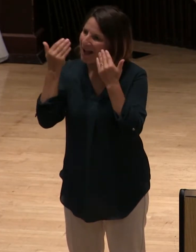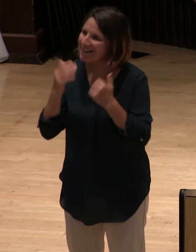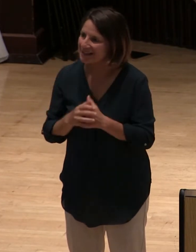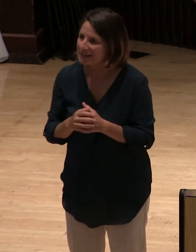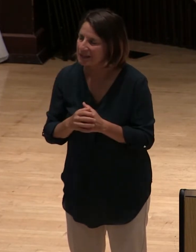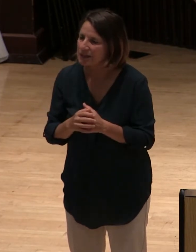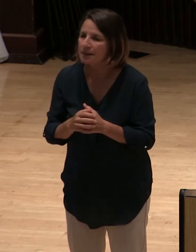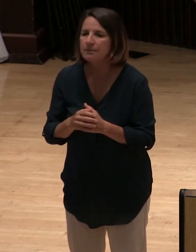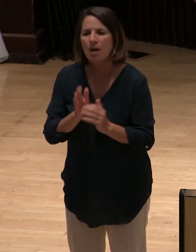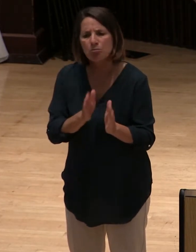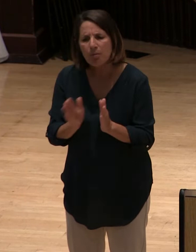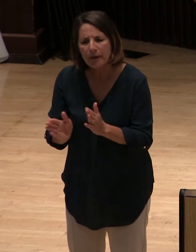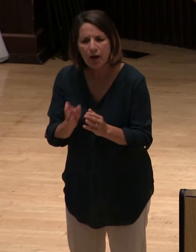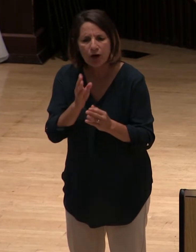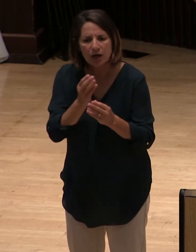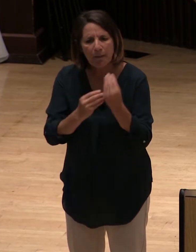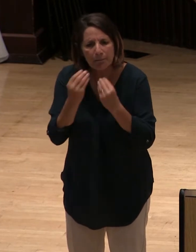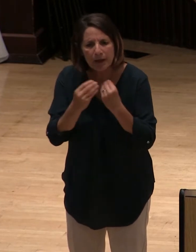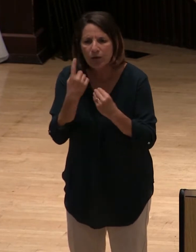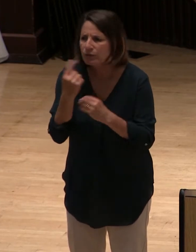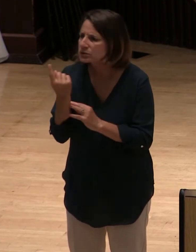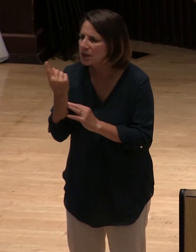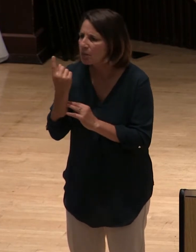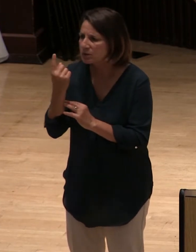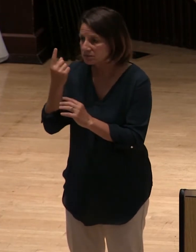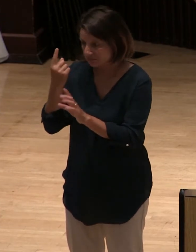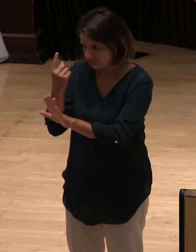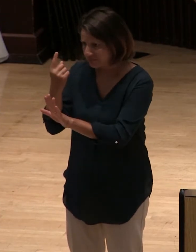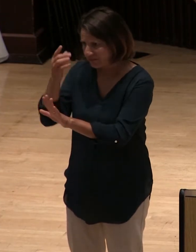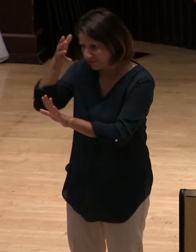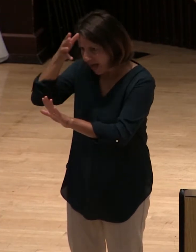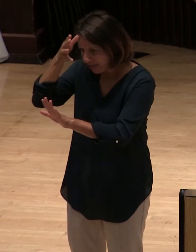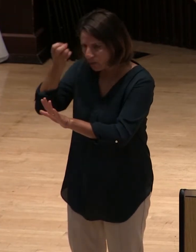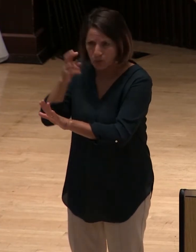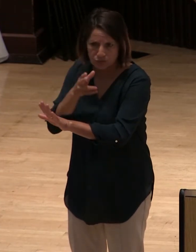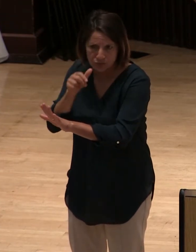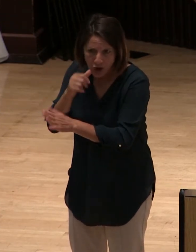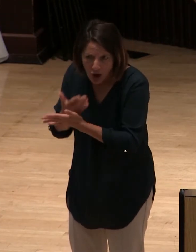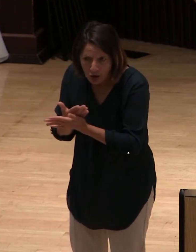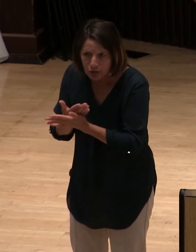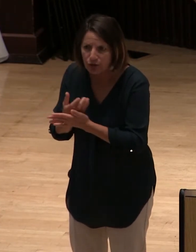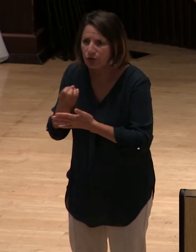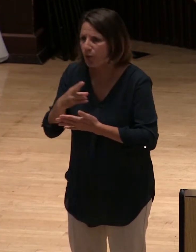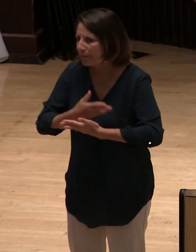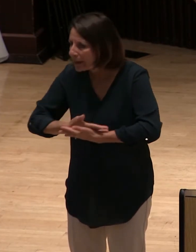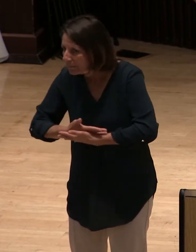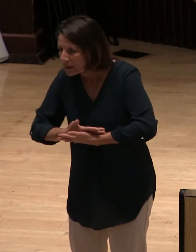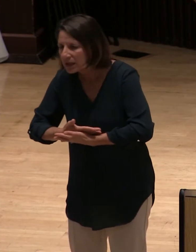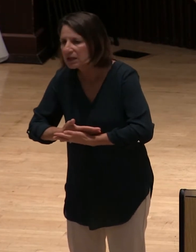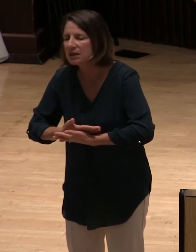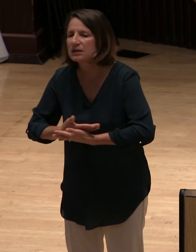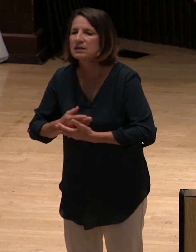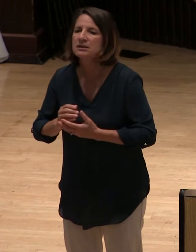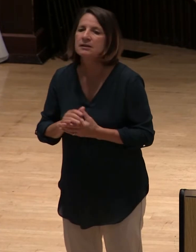preparing a funeral for someone's father or daughter or baby,